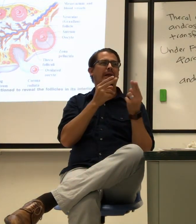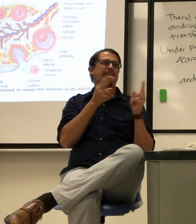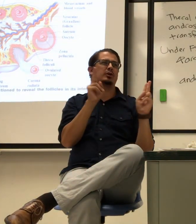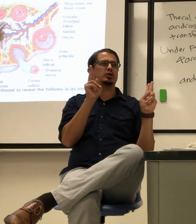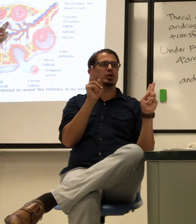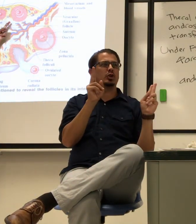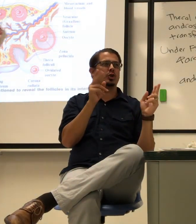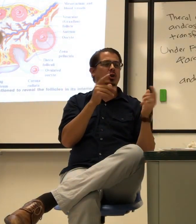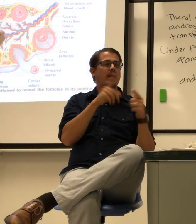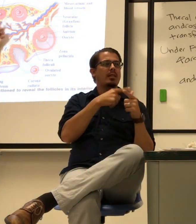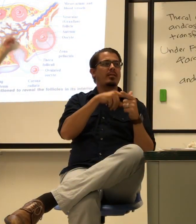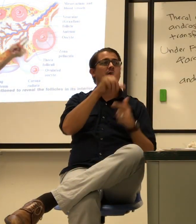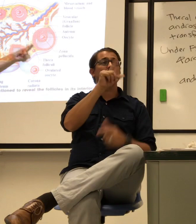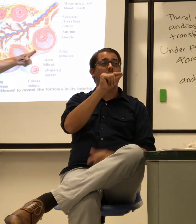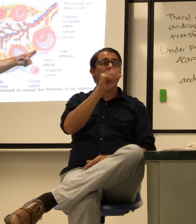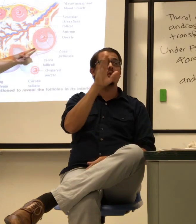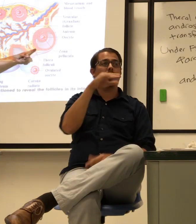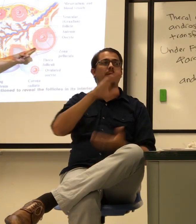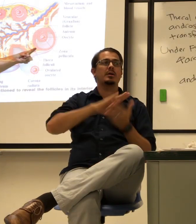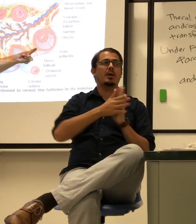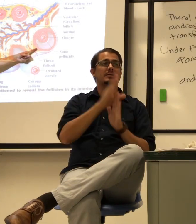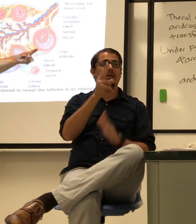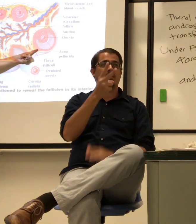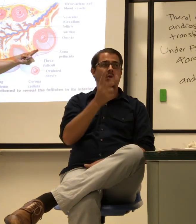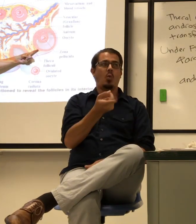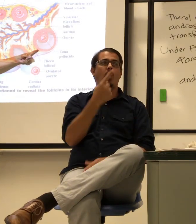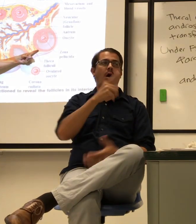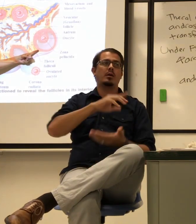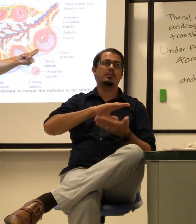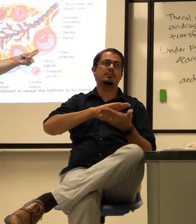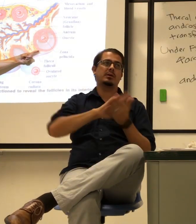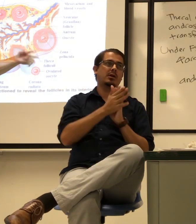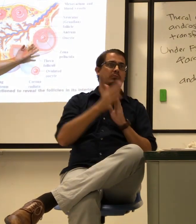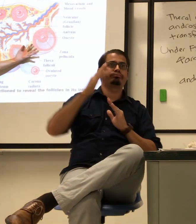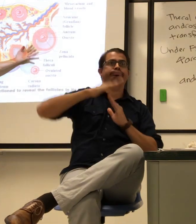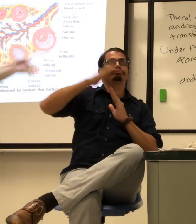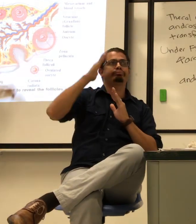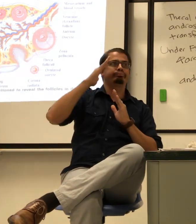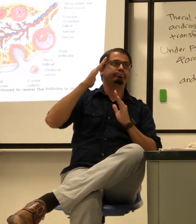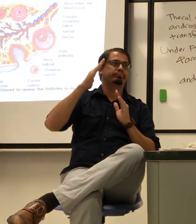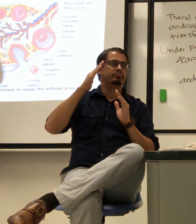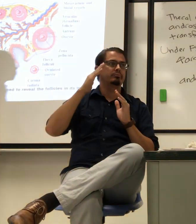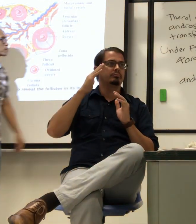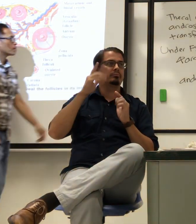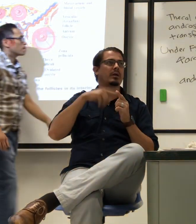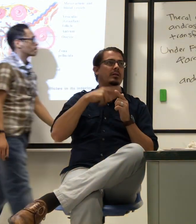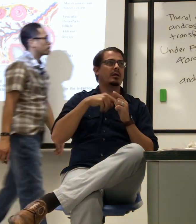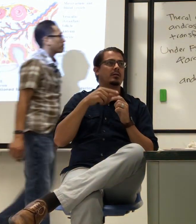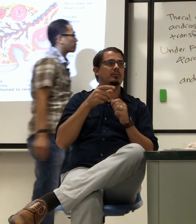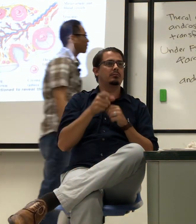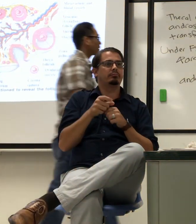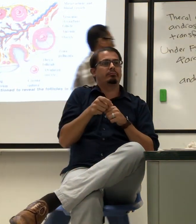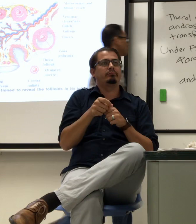20 that reach secondary, one will achieve dominance and become Graphian, the largest one.